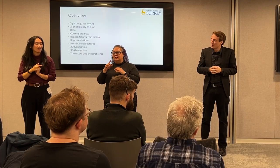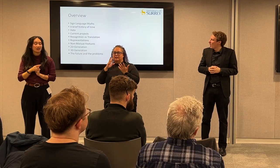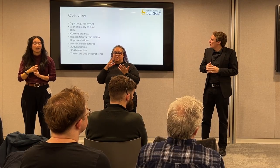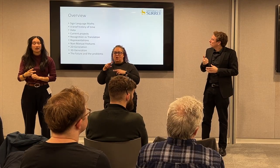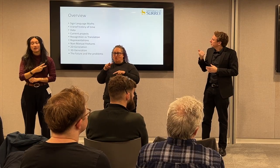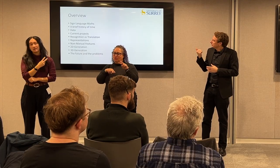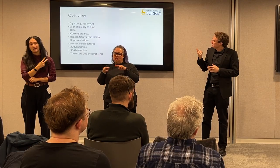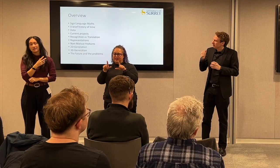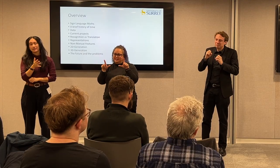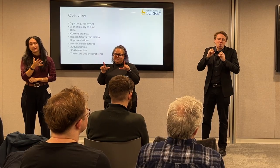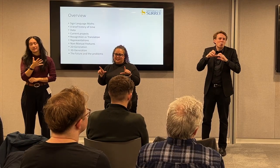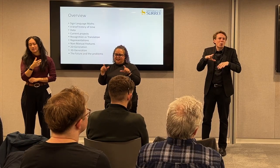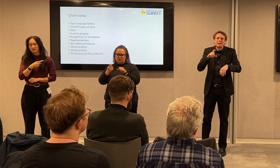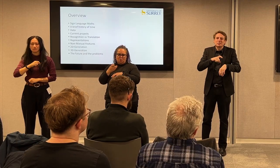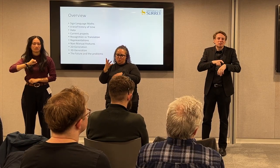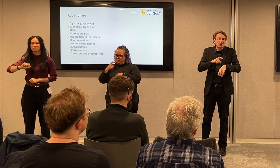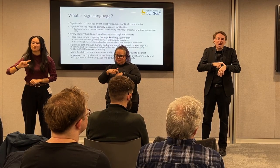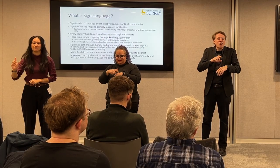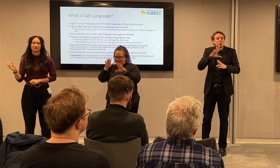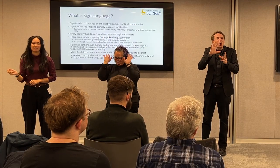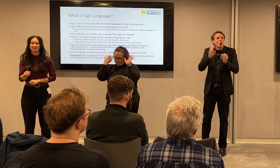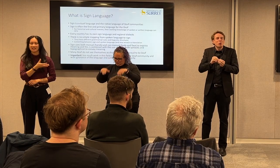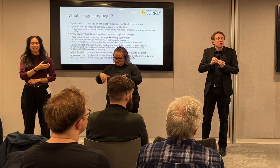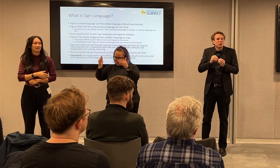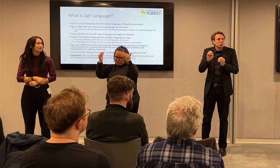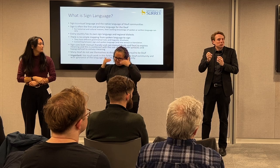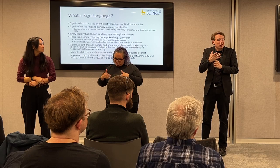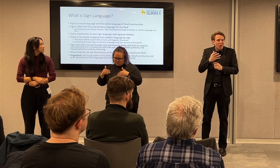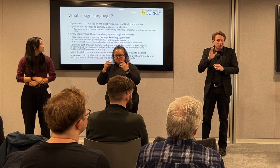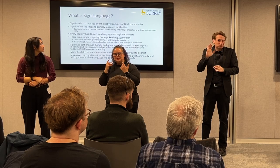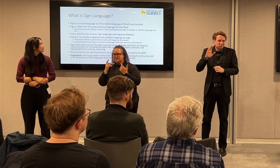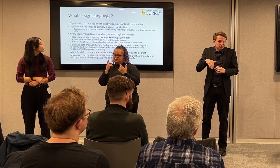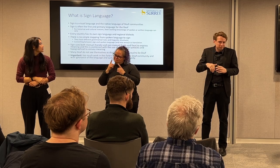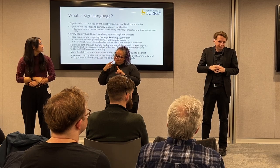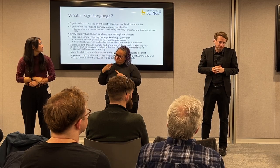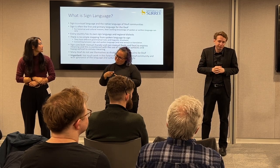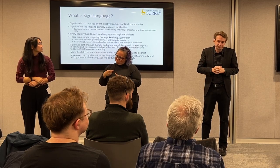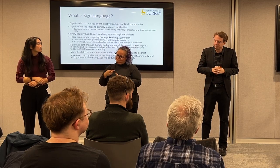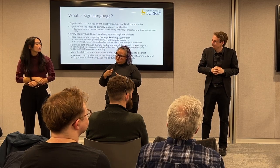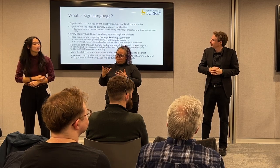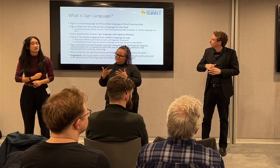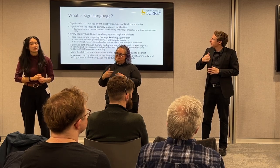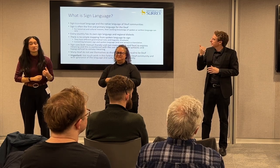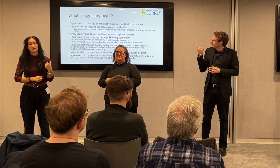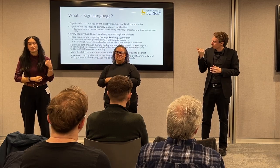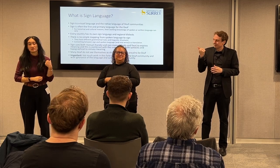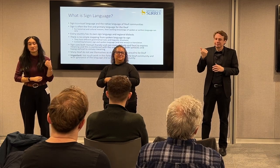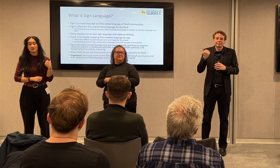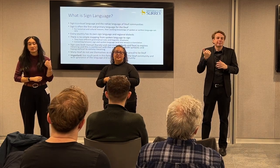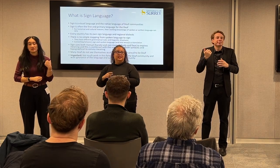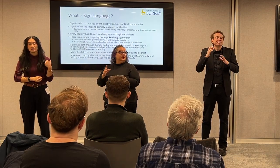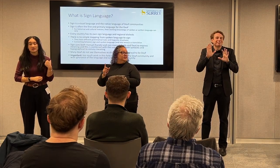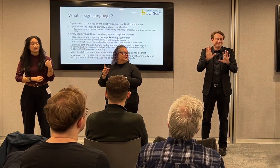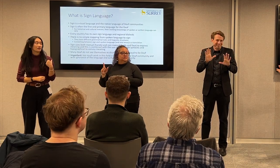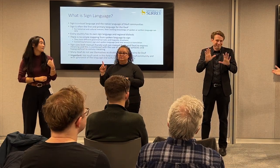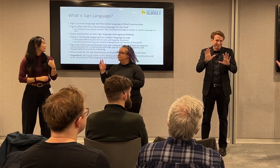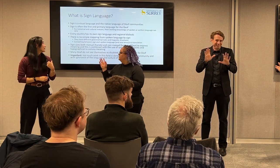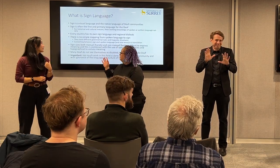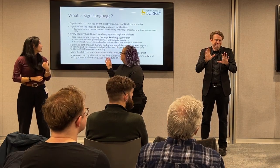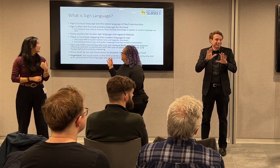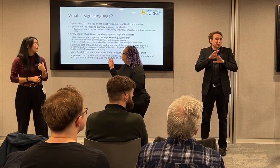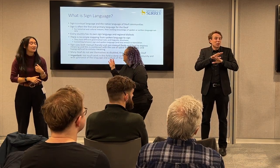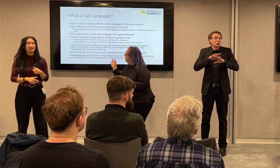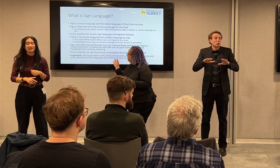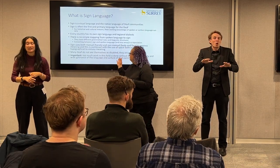So we'll just we'll move on to the practical. Now this slide is not for the